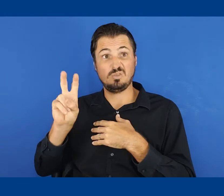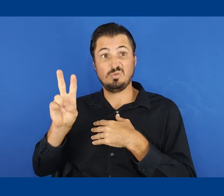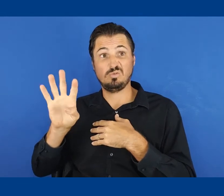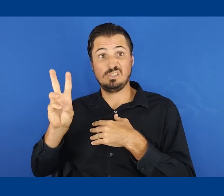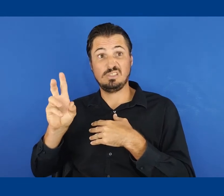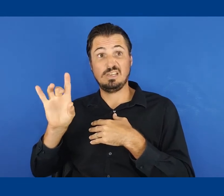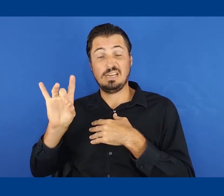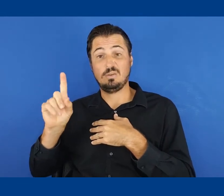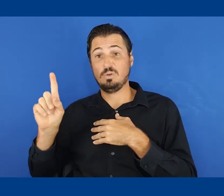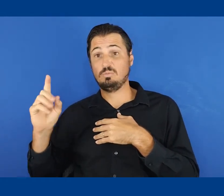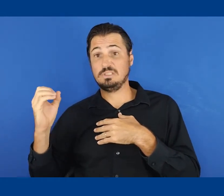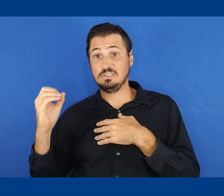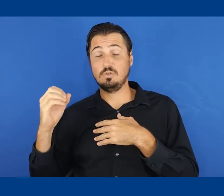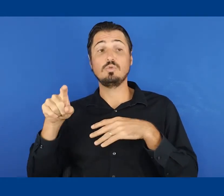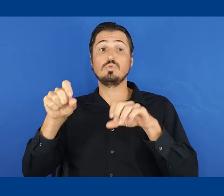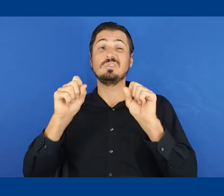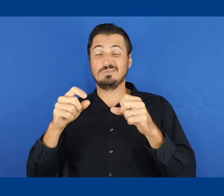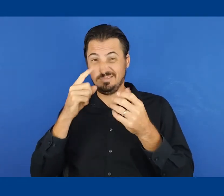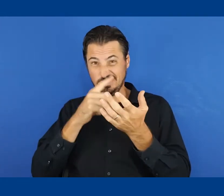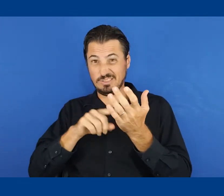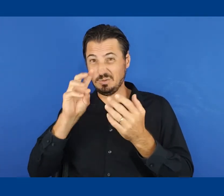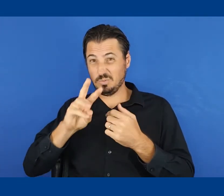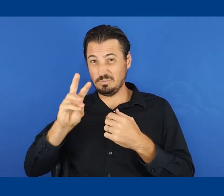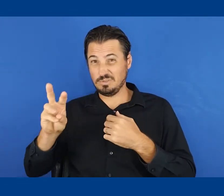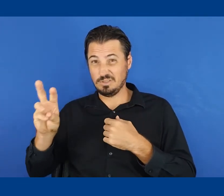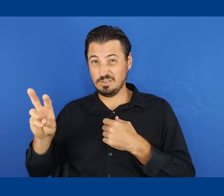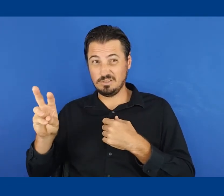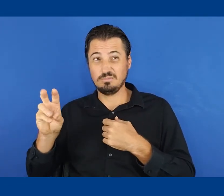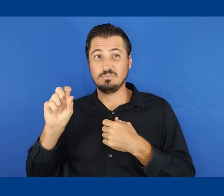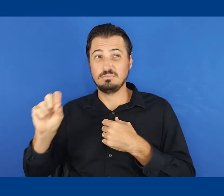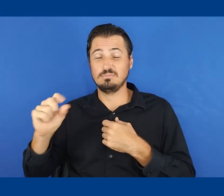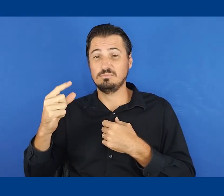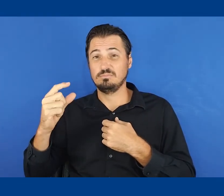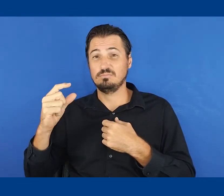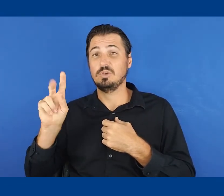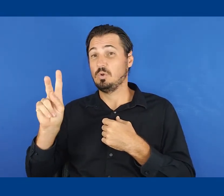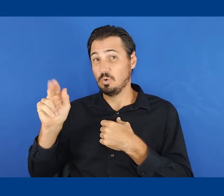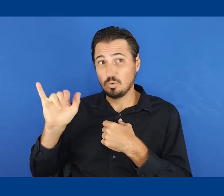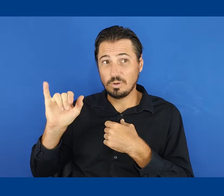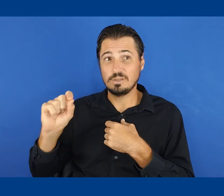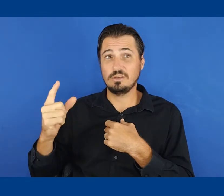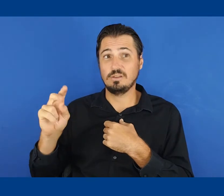246-8110 or visit the Transportation Agency's website at